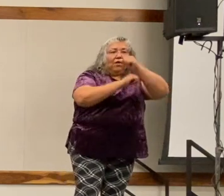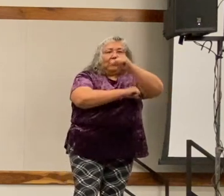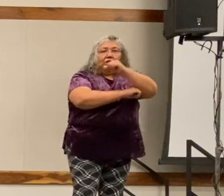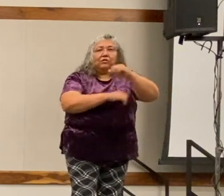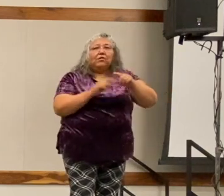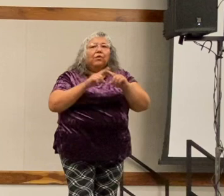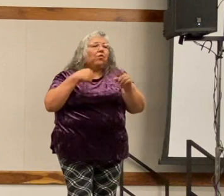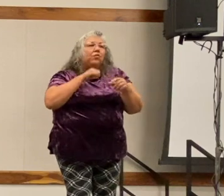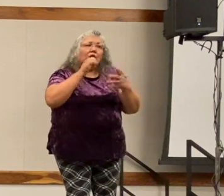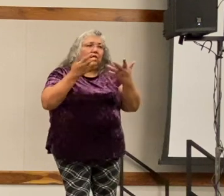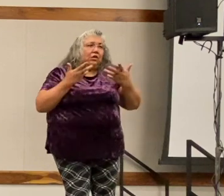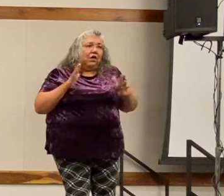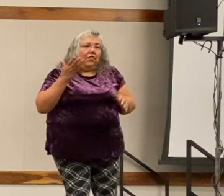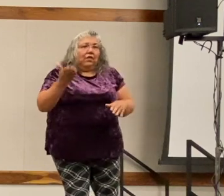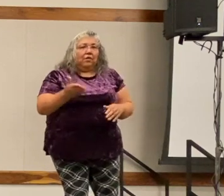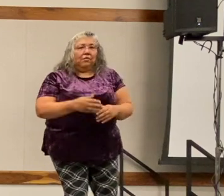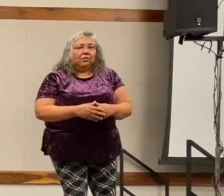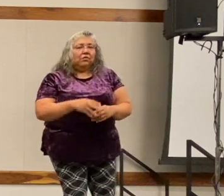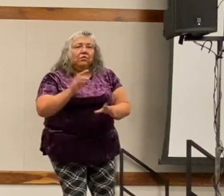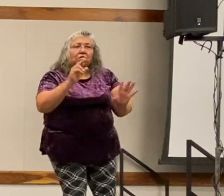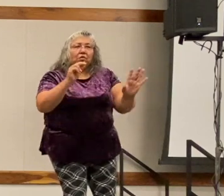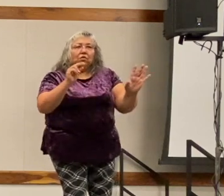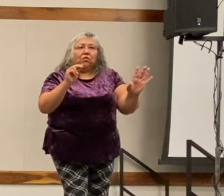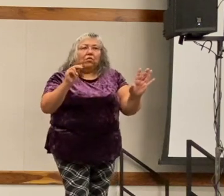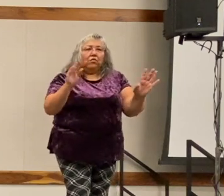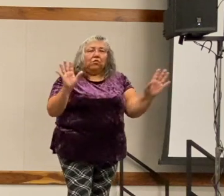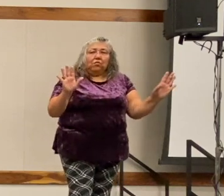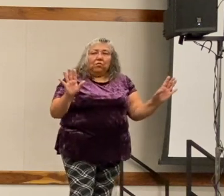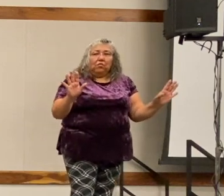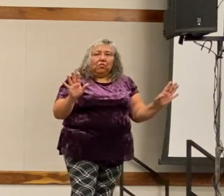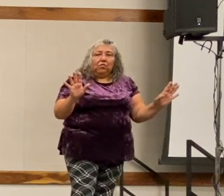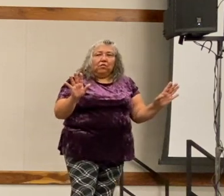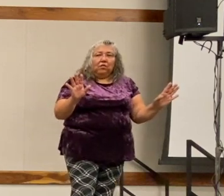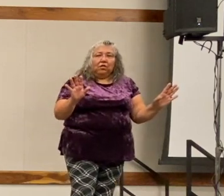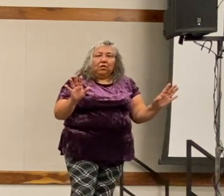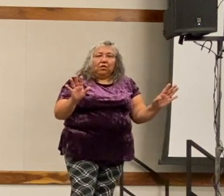But we're not done there. Oh, no, we're not done there.